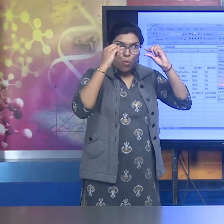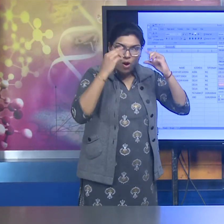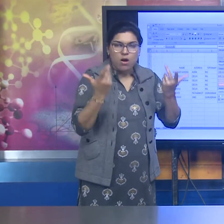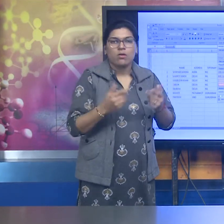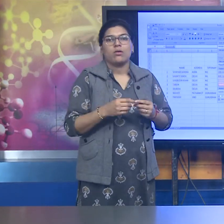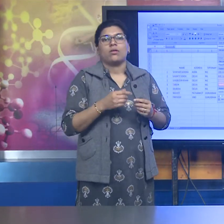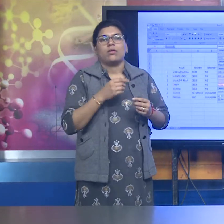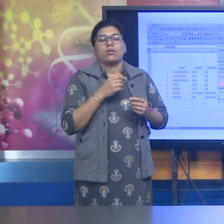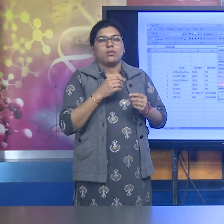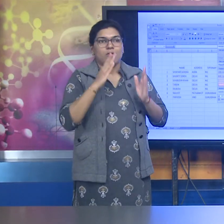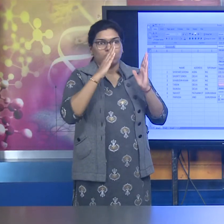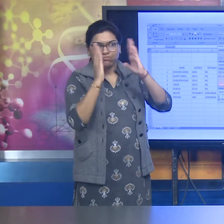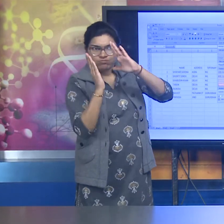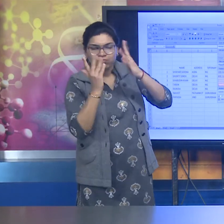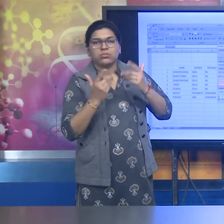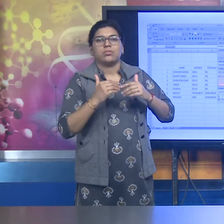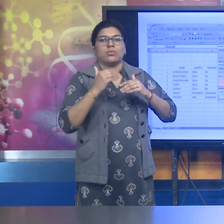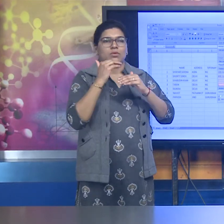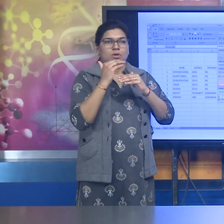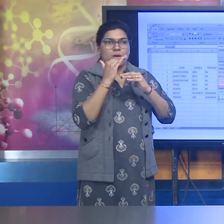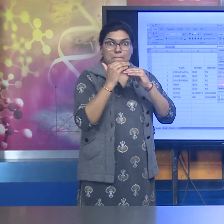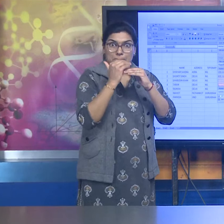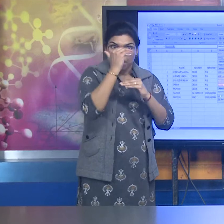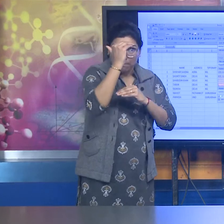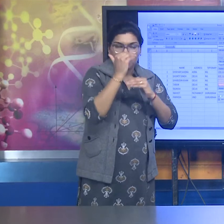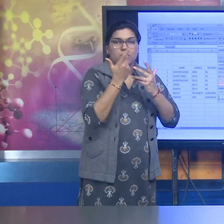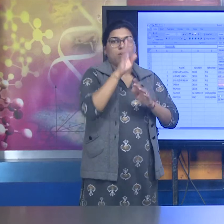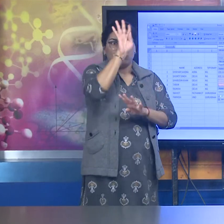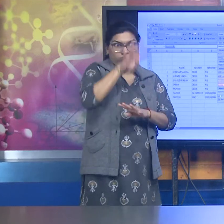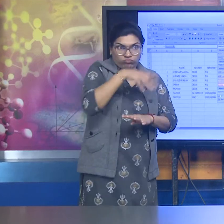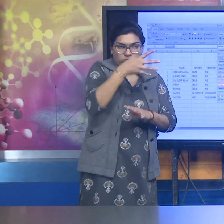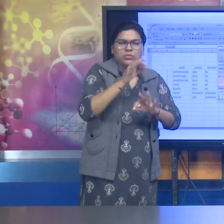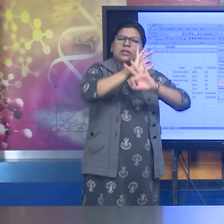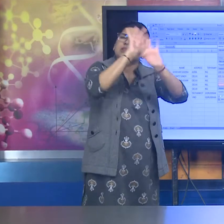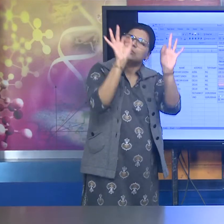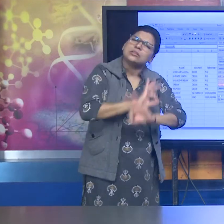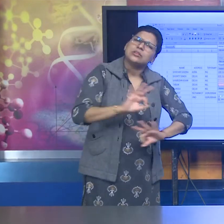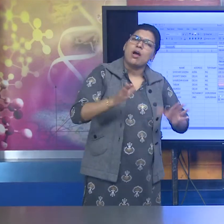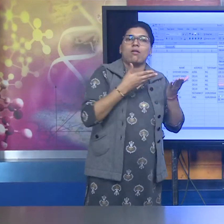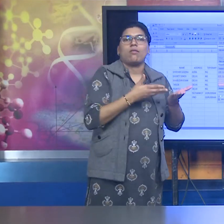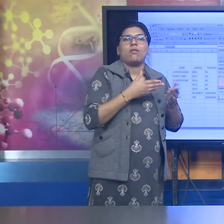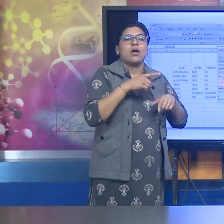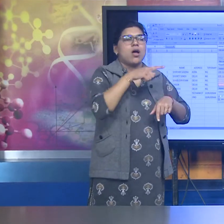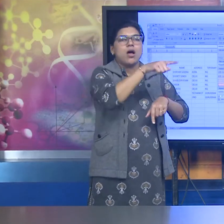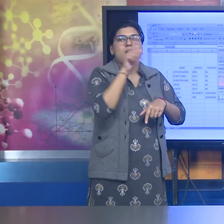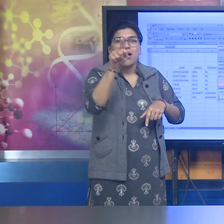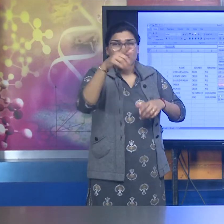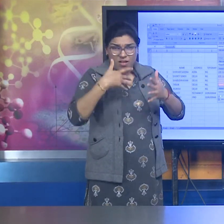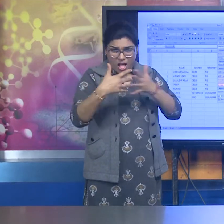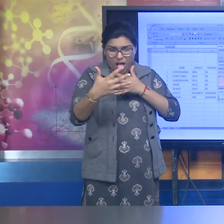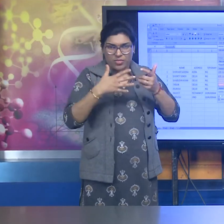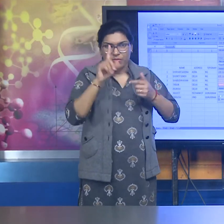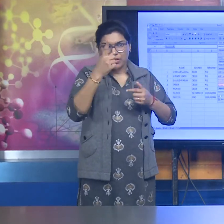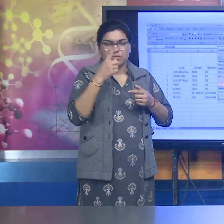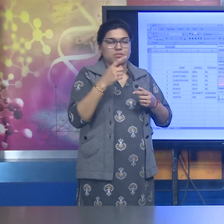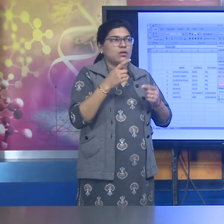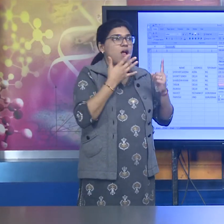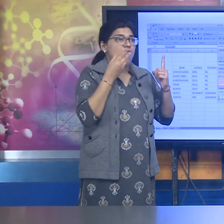get ready automatically in big size, in normal size, in good